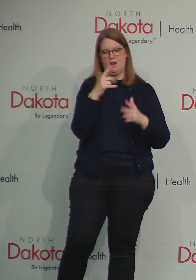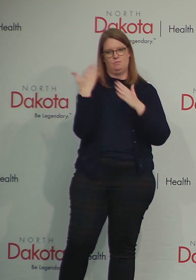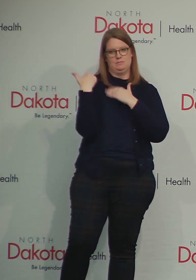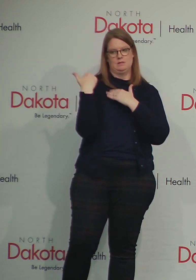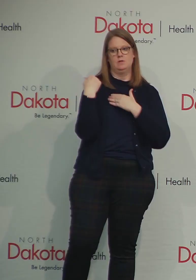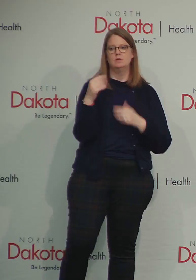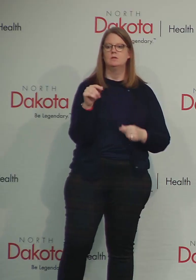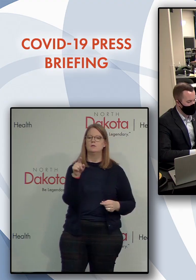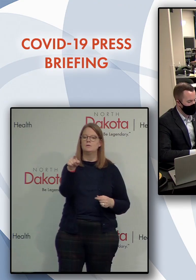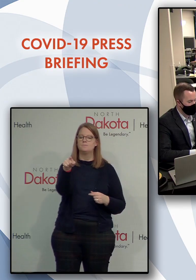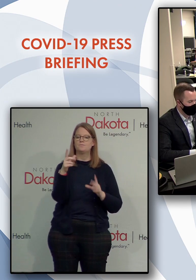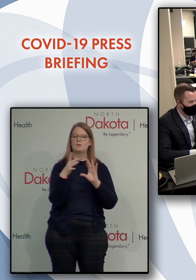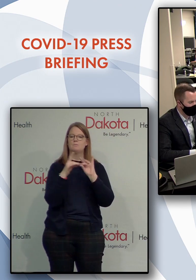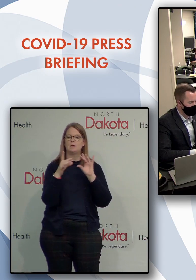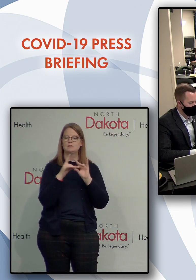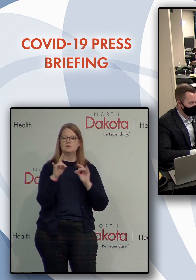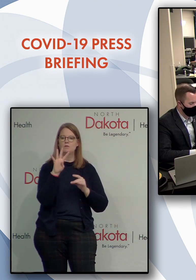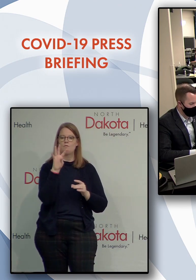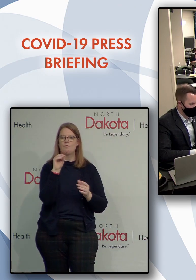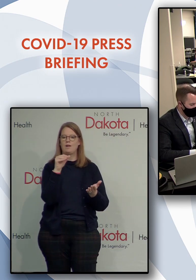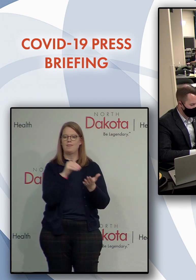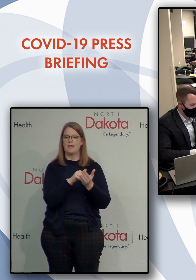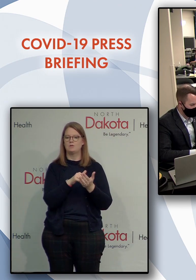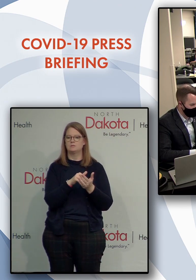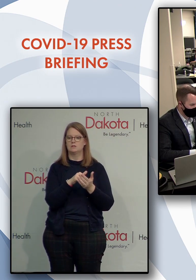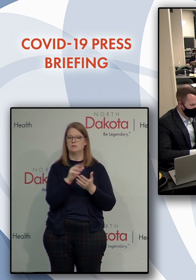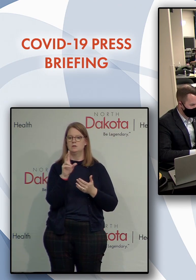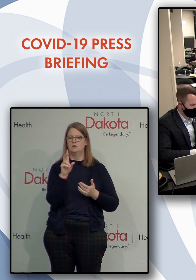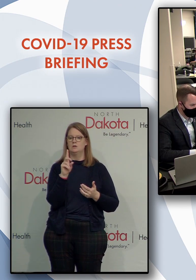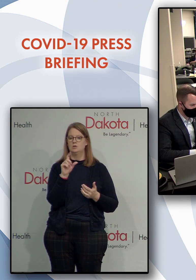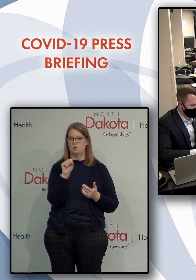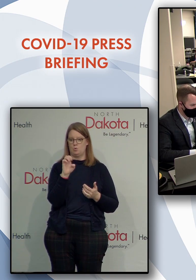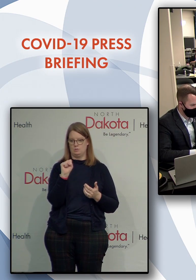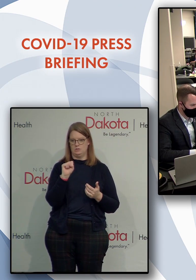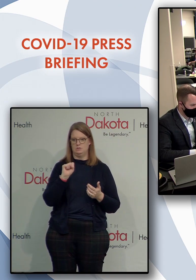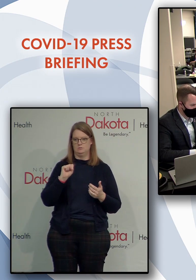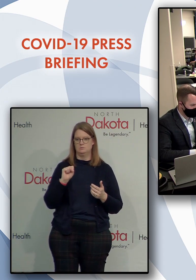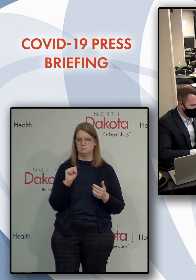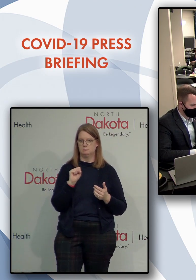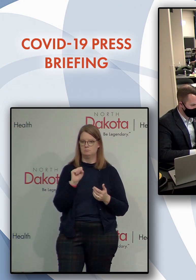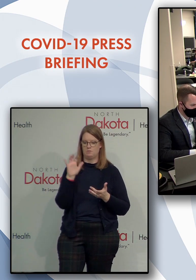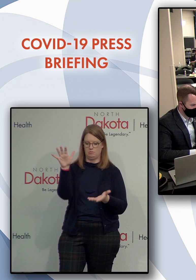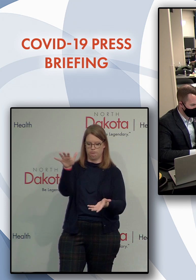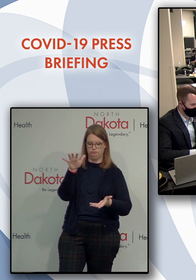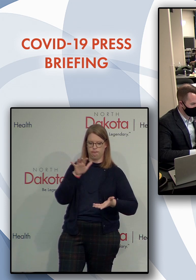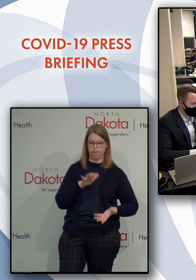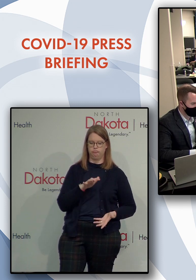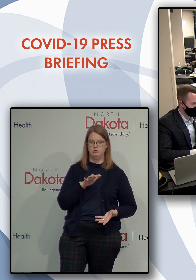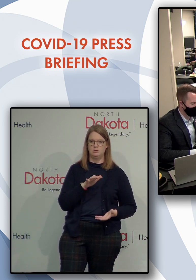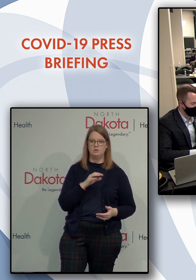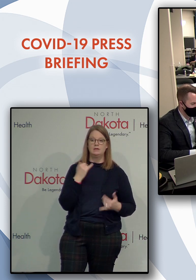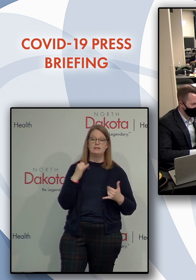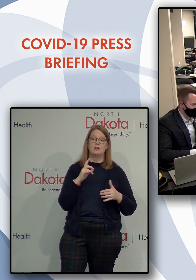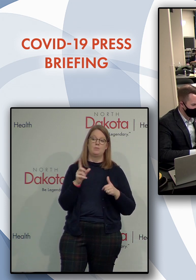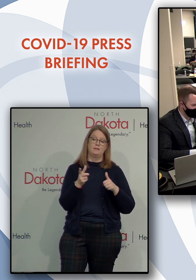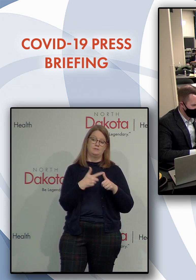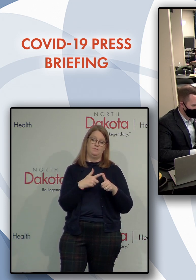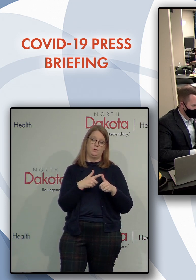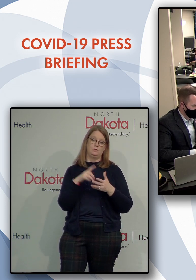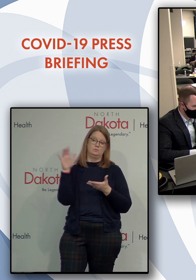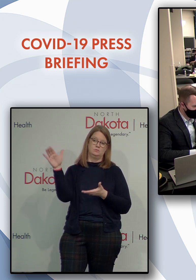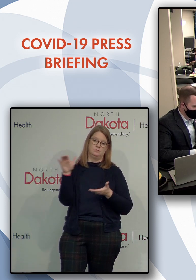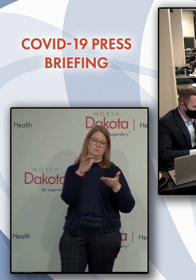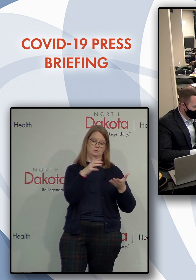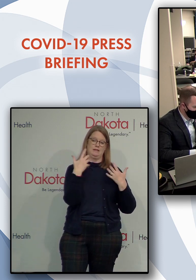Yep. You mentioned these 40,000 doses that the state is hoping to receive by the end of the year. In this first wave of